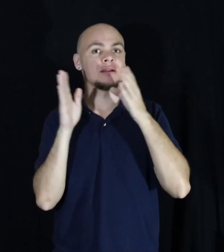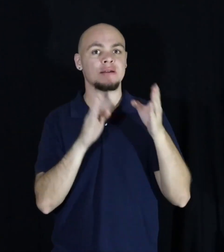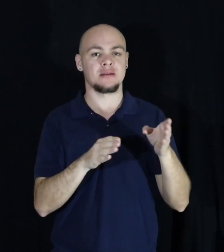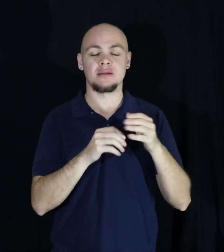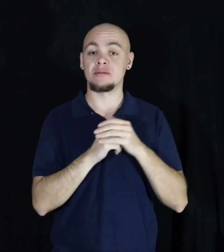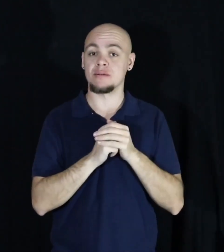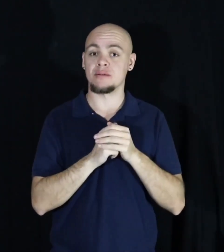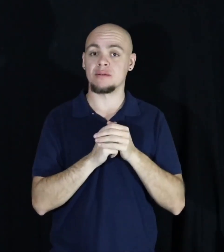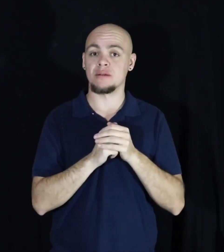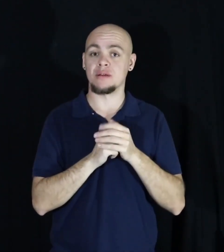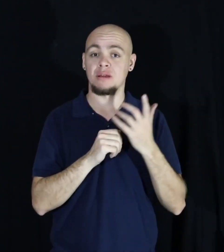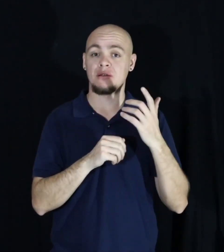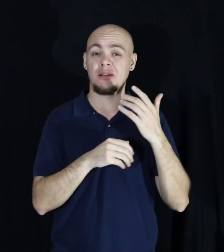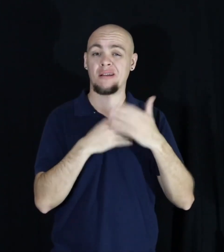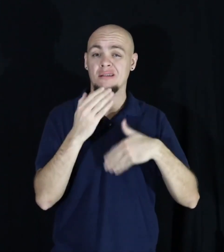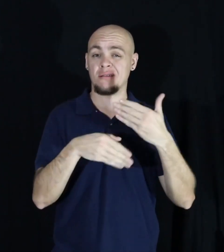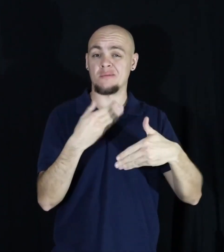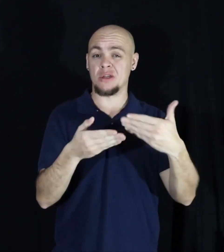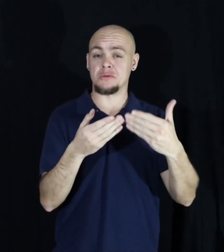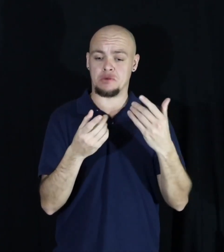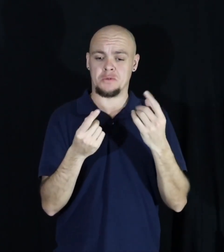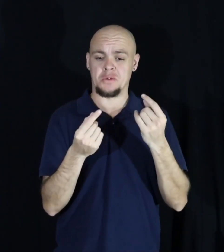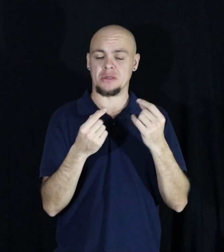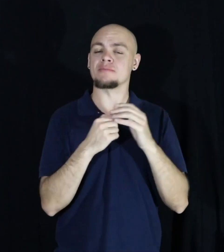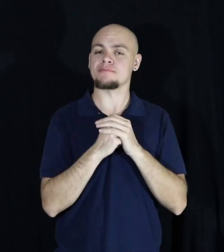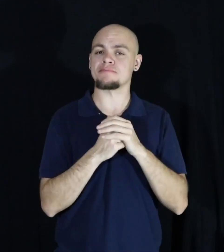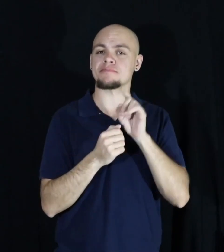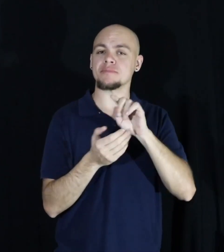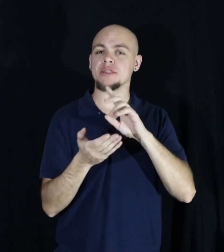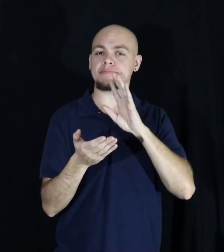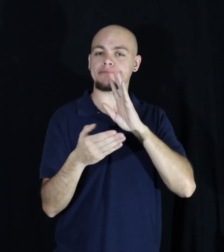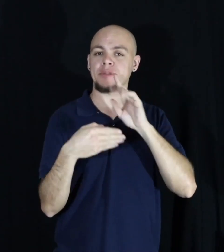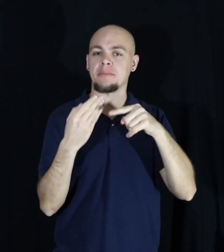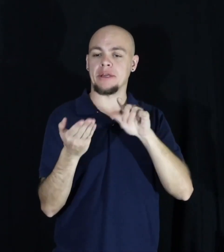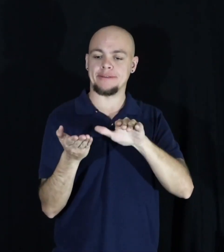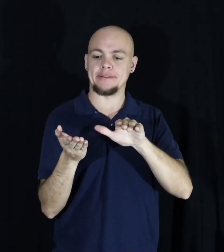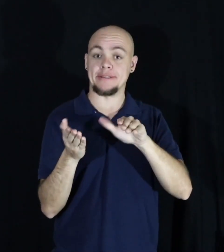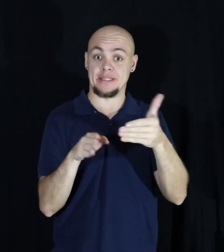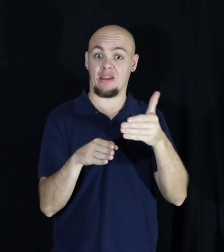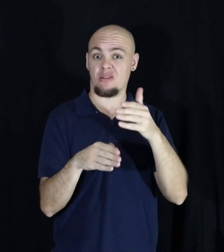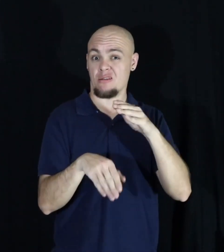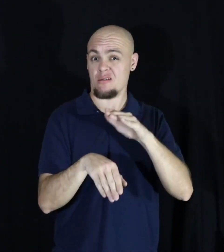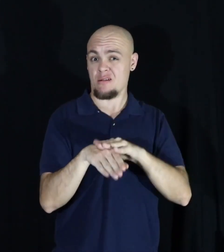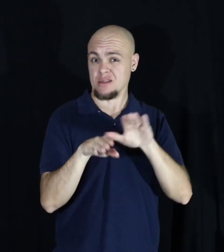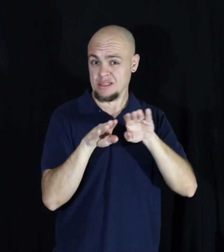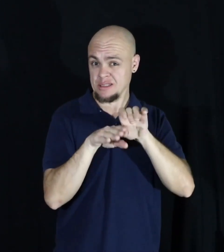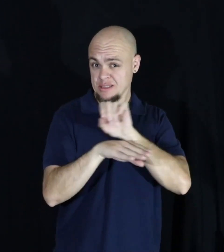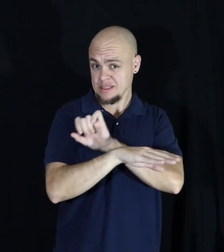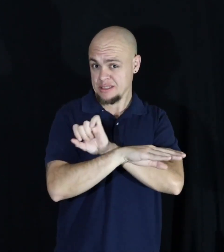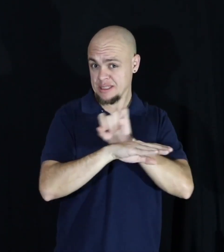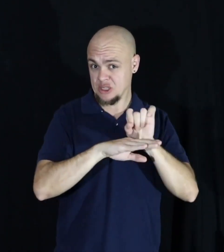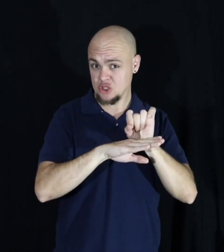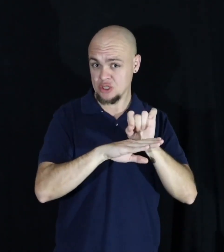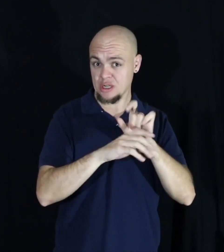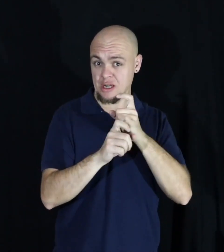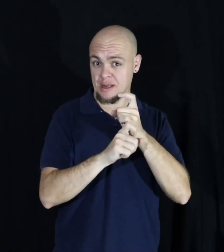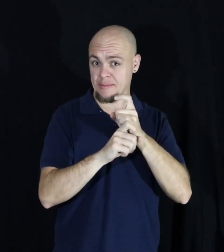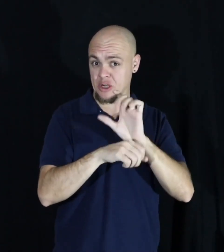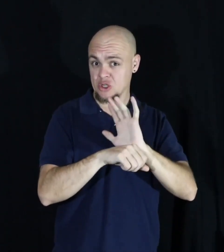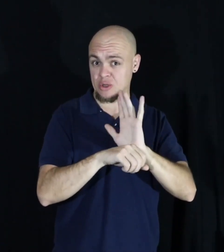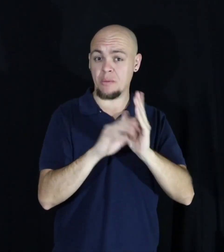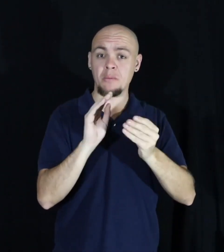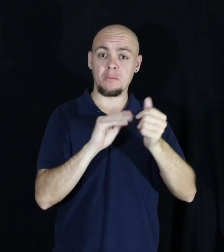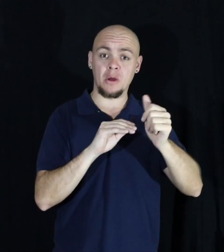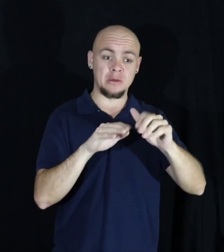And you know what I found out throughout this process? I learned that when you talk about death on stage at a comedy show, most